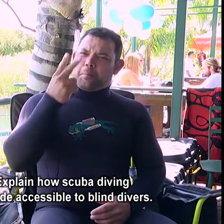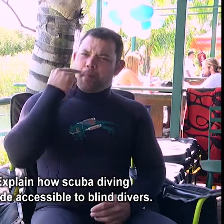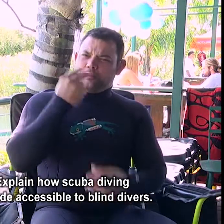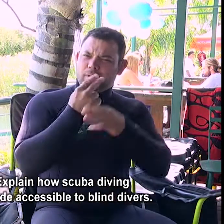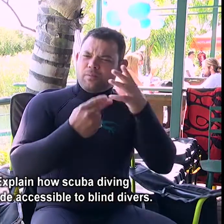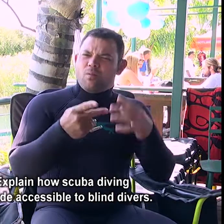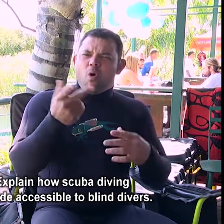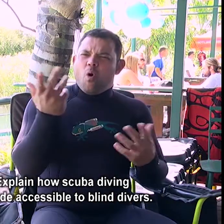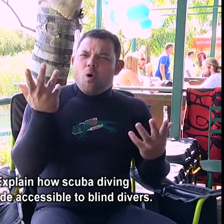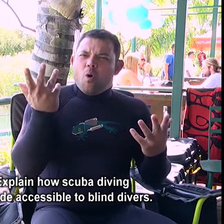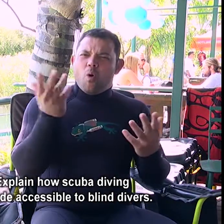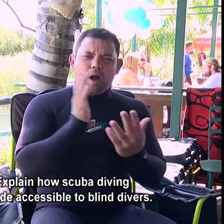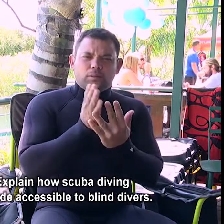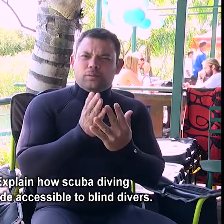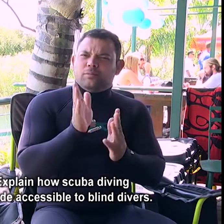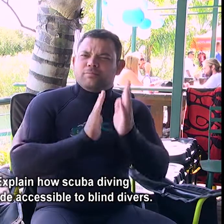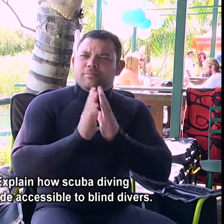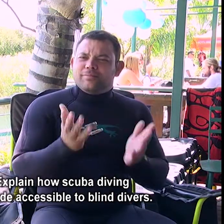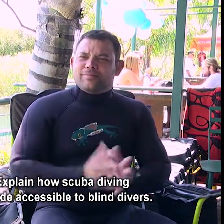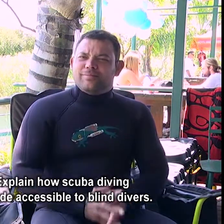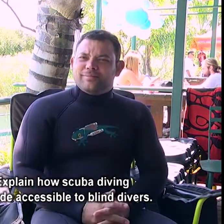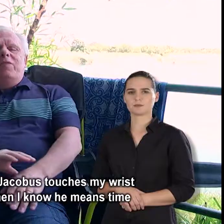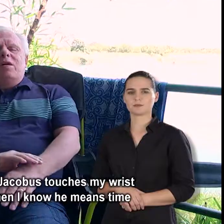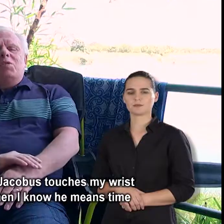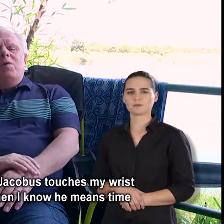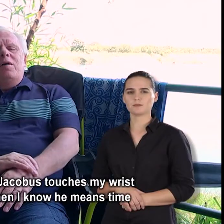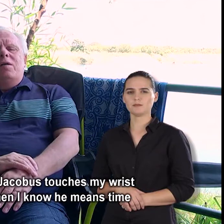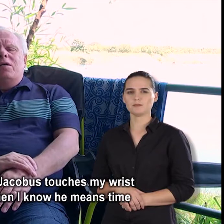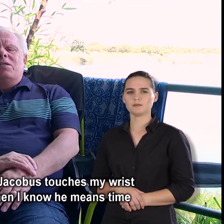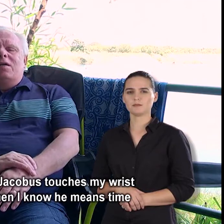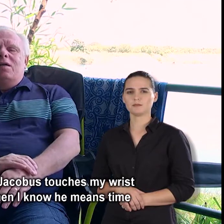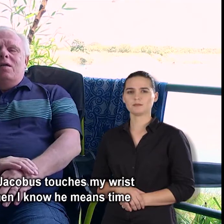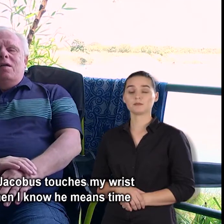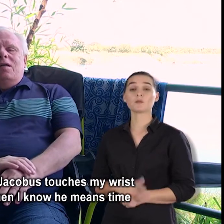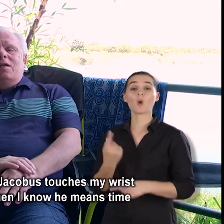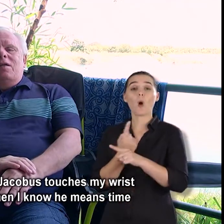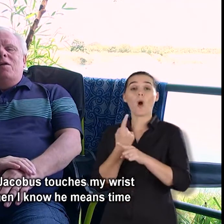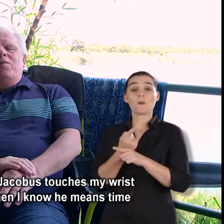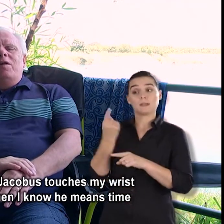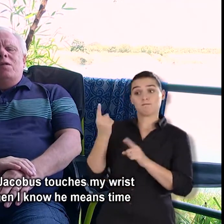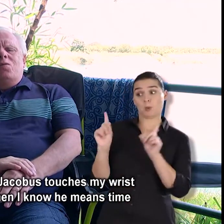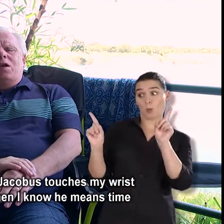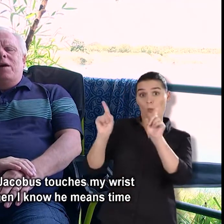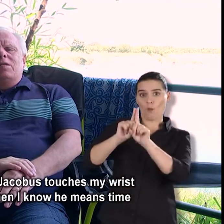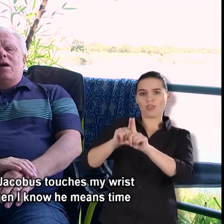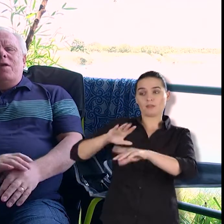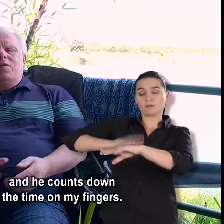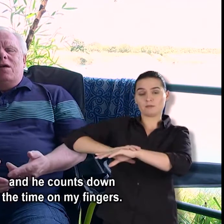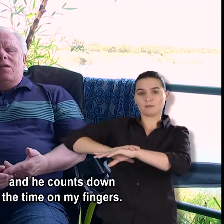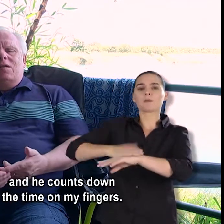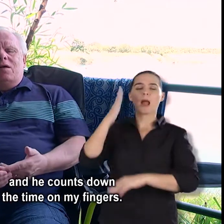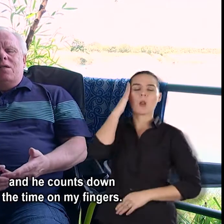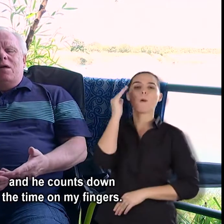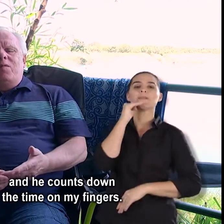Explain how scuba diving is made accessible to blind divers. If you touch my wrist, then I know, okay, we're talking about time,